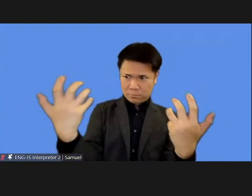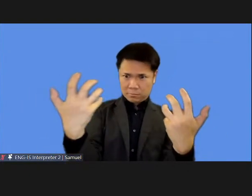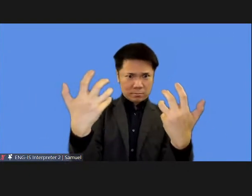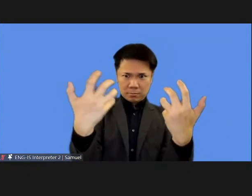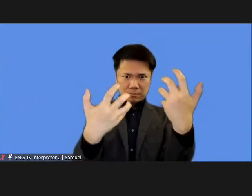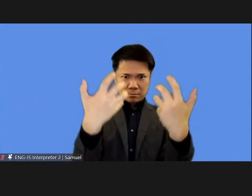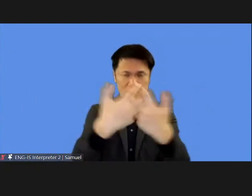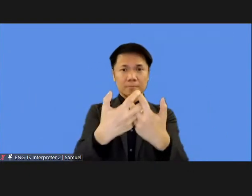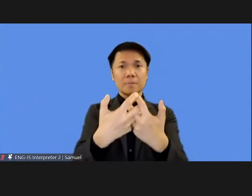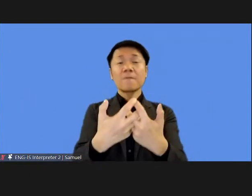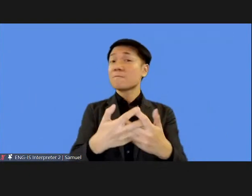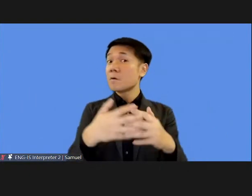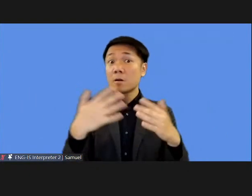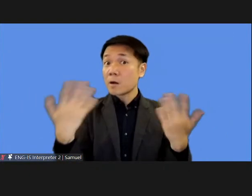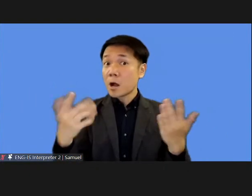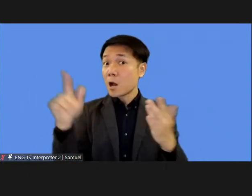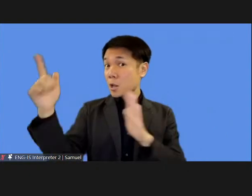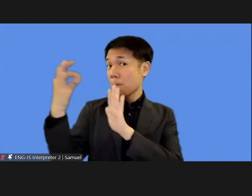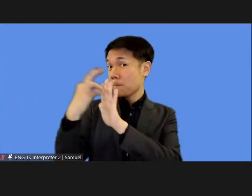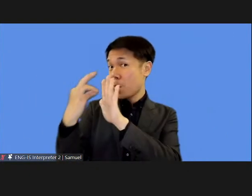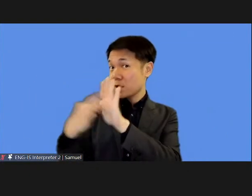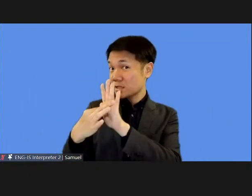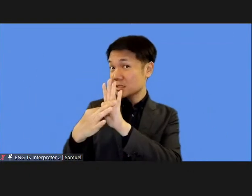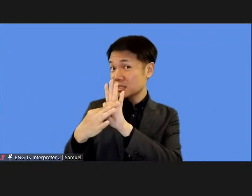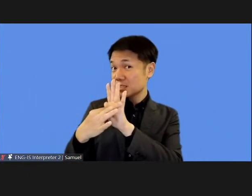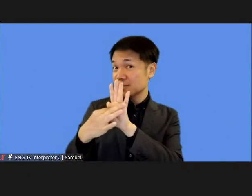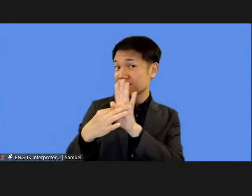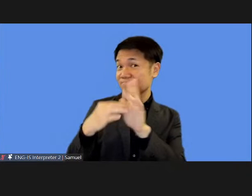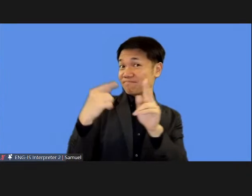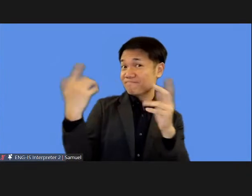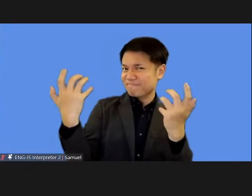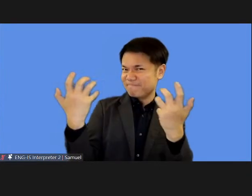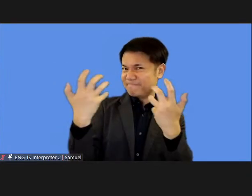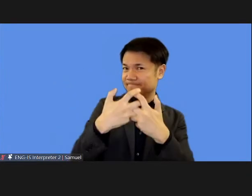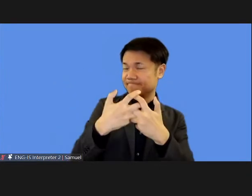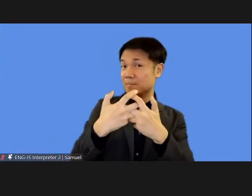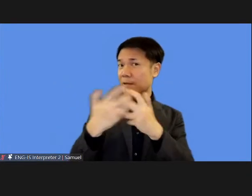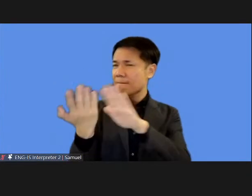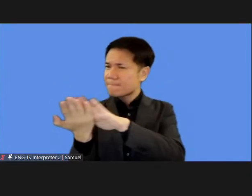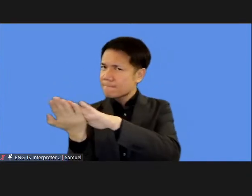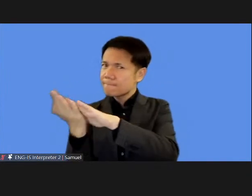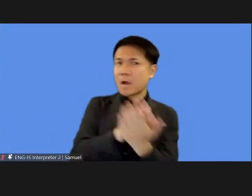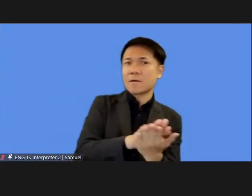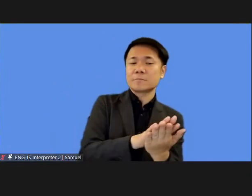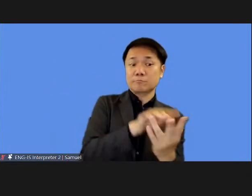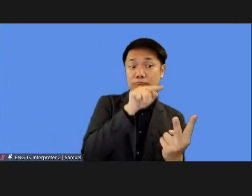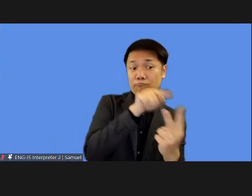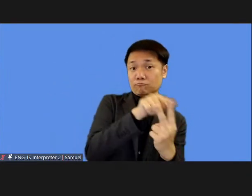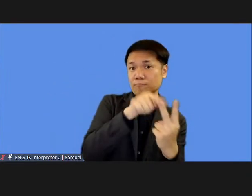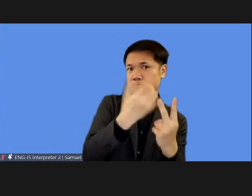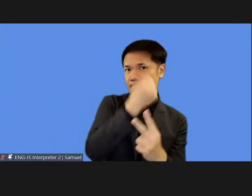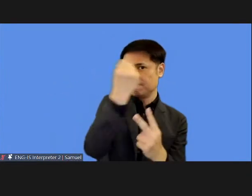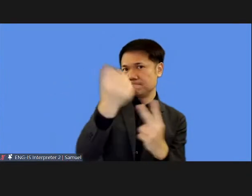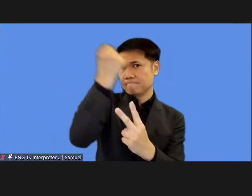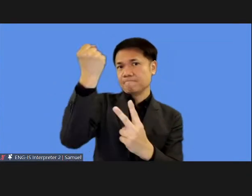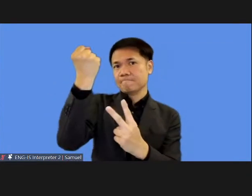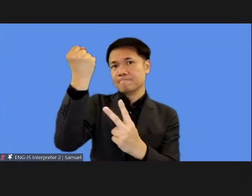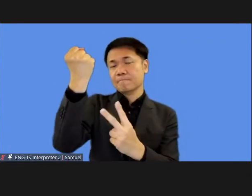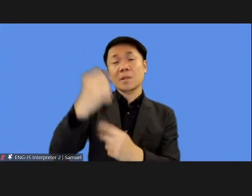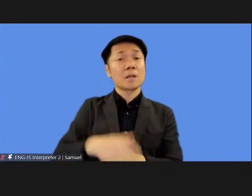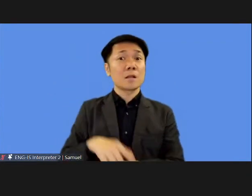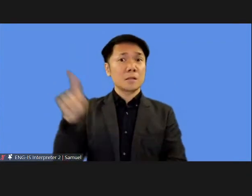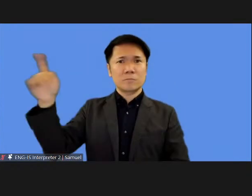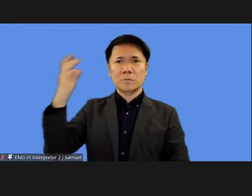the implementation or the acceleration of the two agendas. Because without the commitment of government, it will be practically